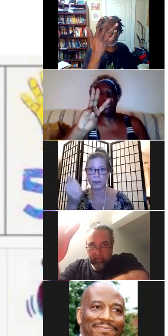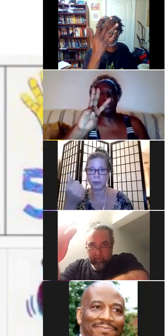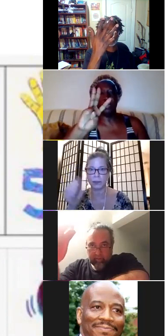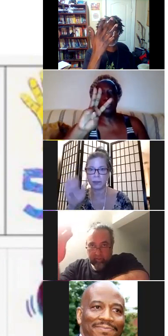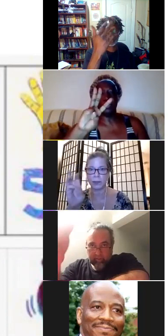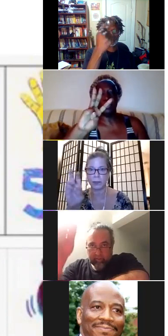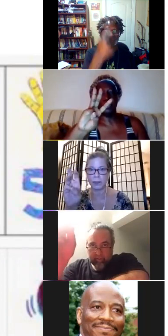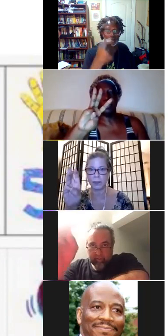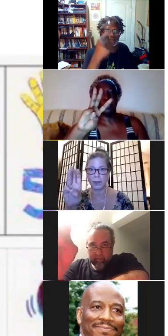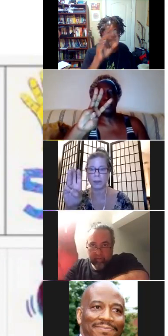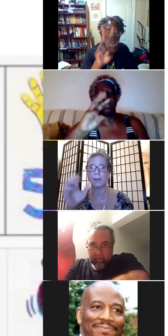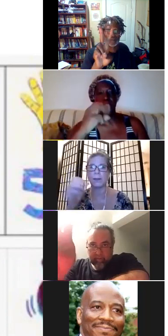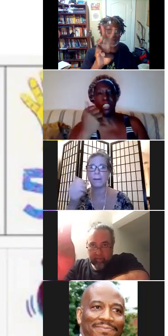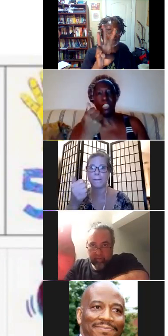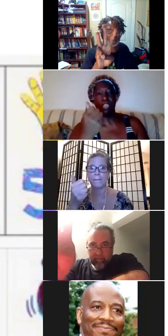16,